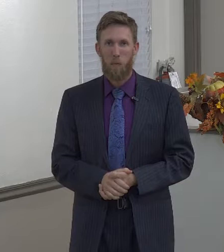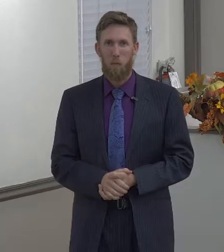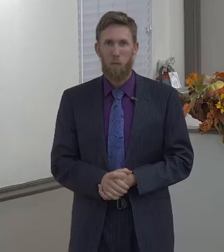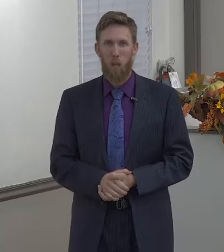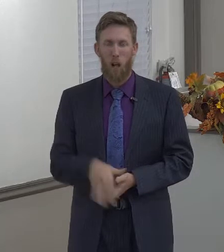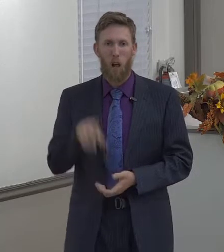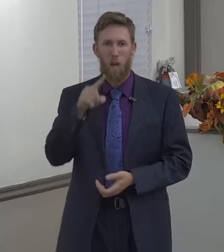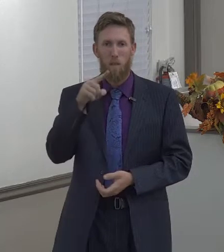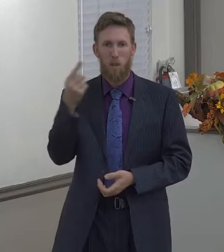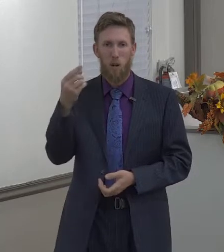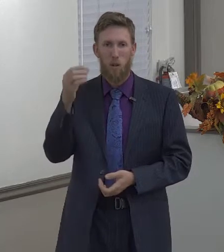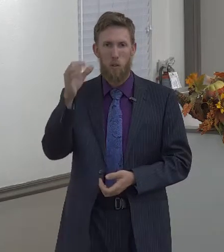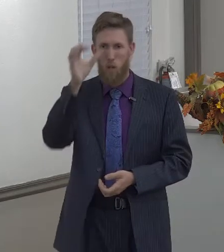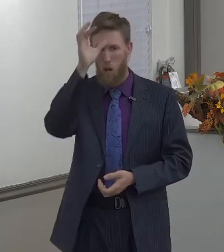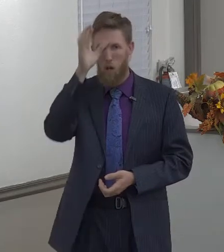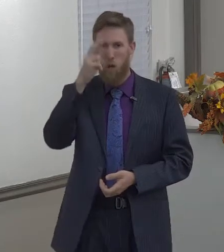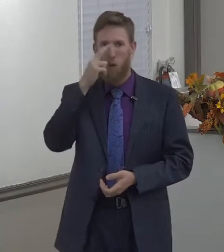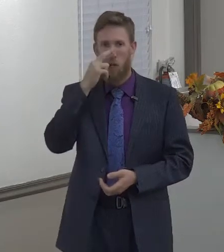scripture.